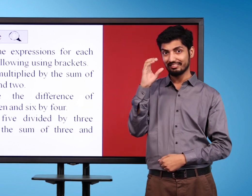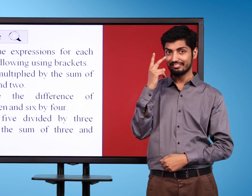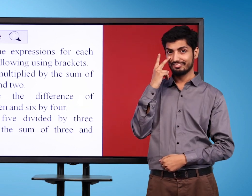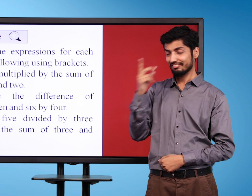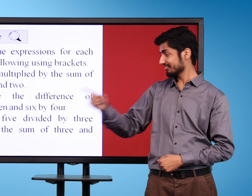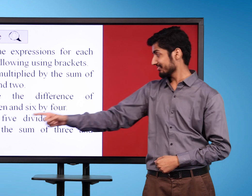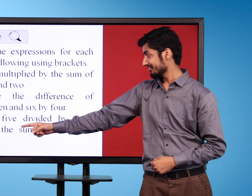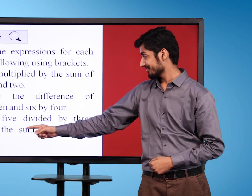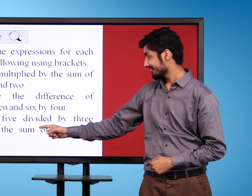C.